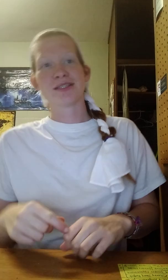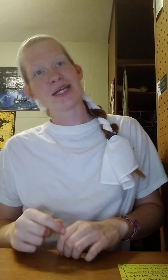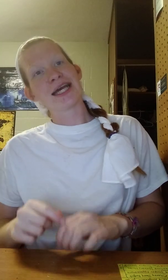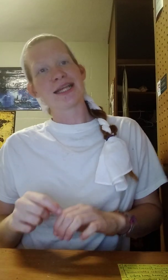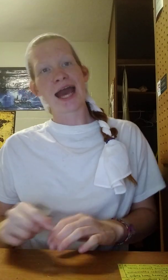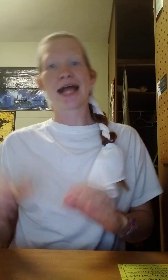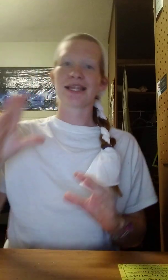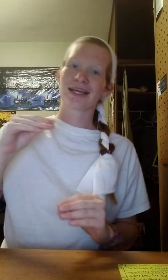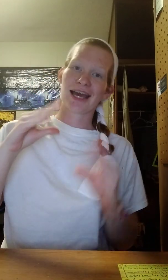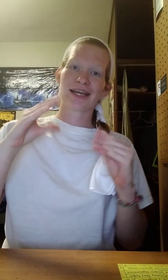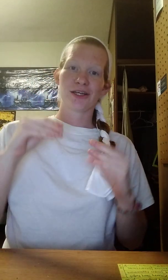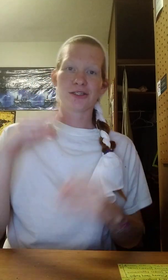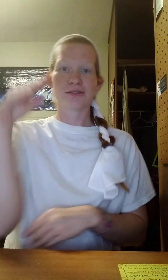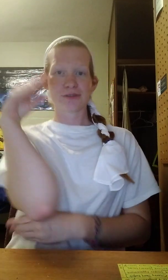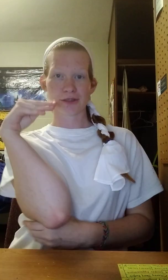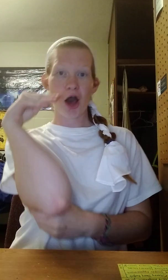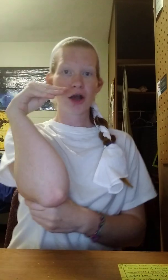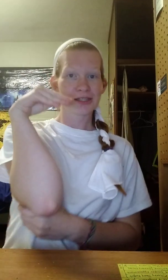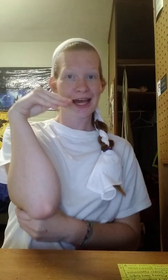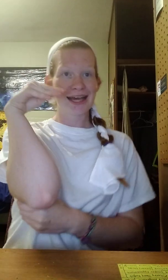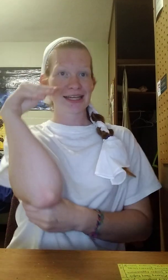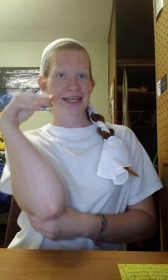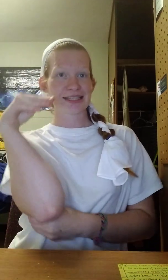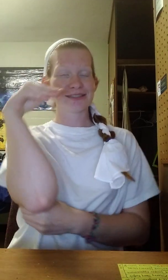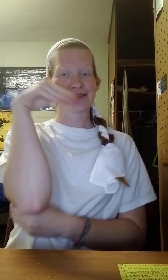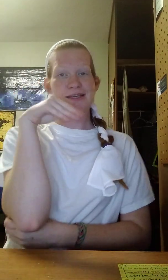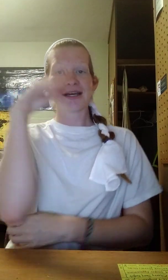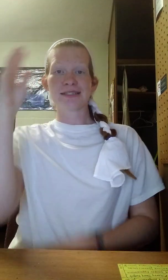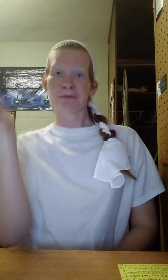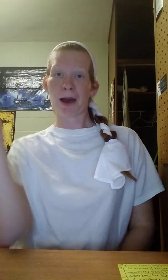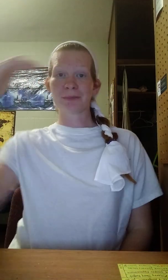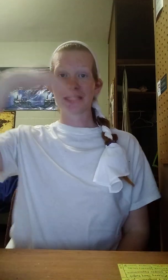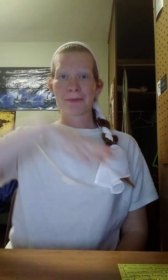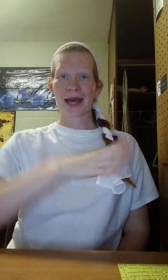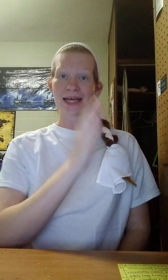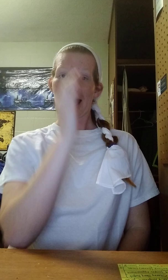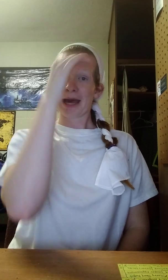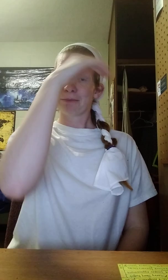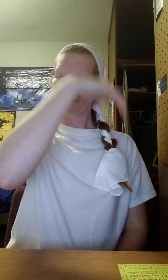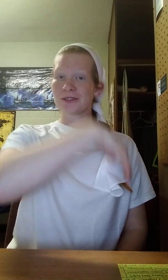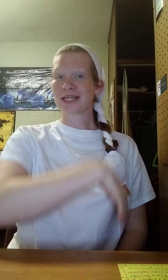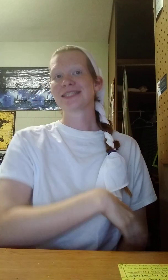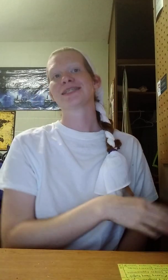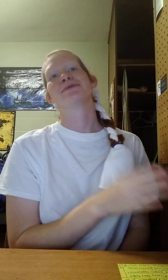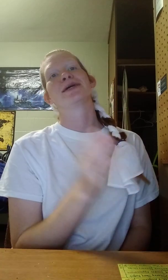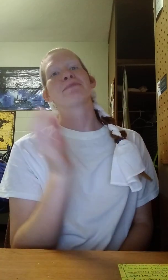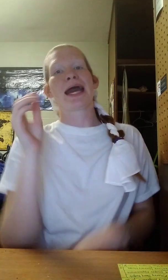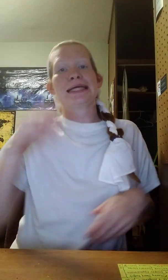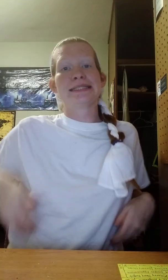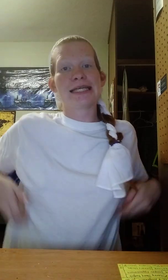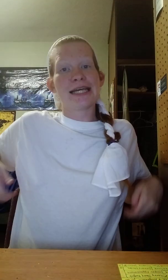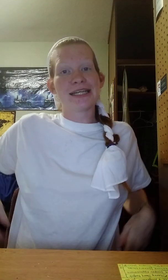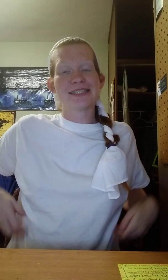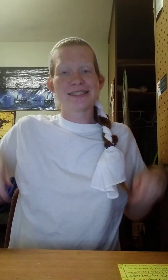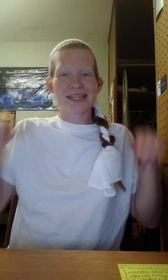green alligators and long-necked geese, some humpty-backed camels and some chimpanzees,